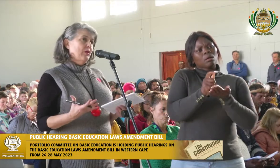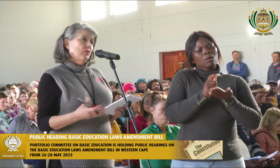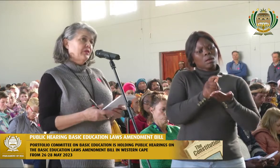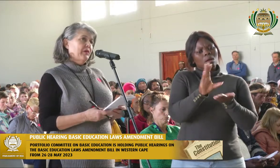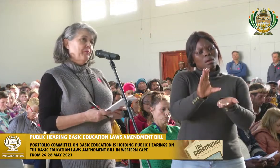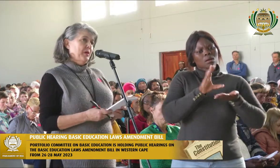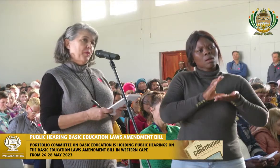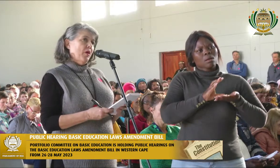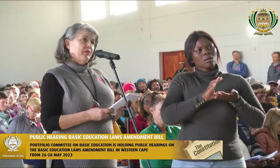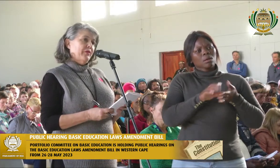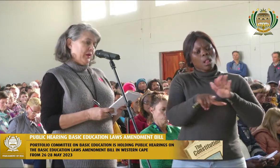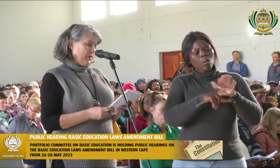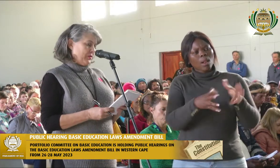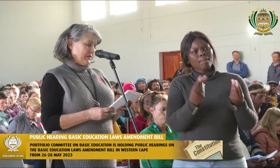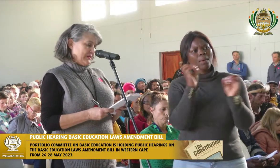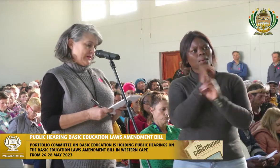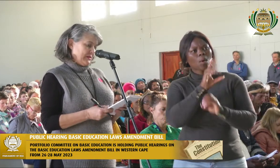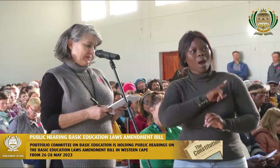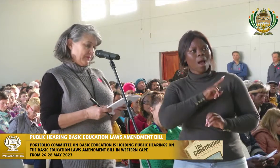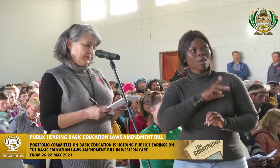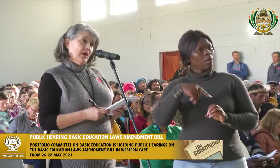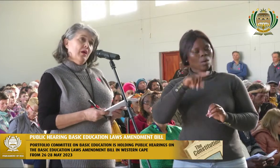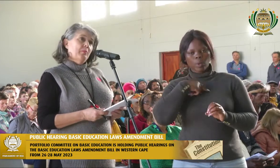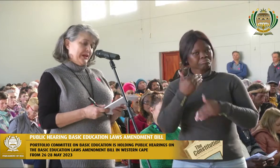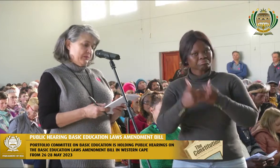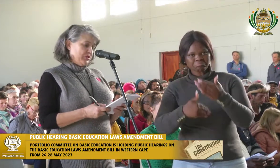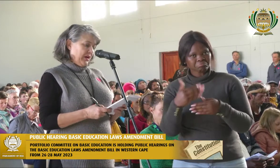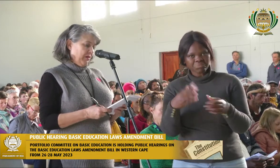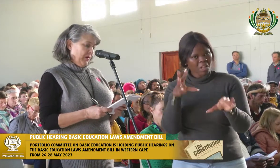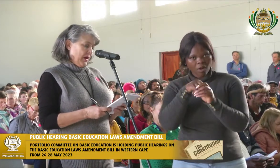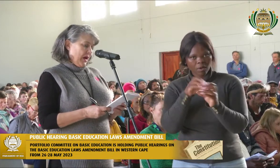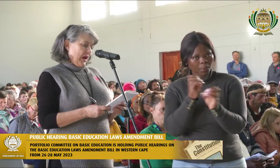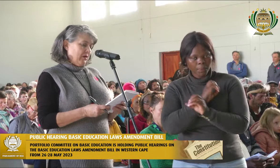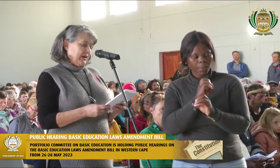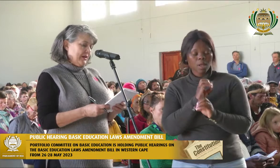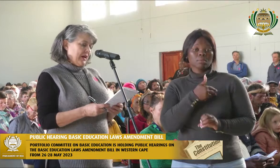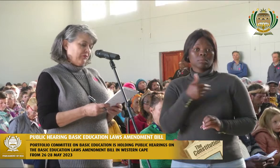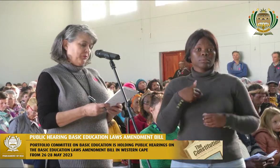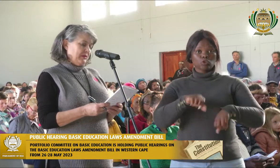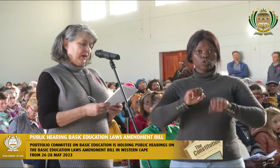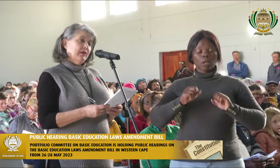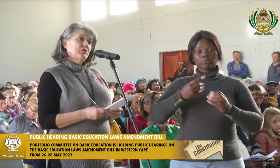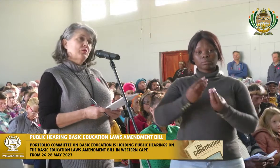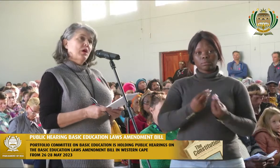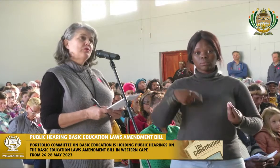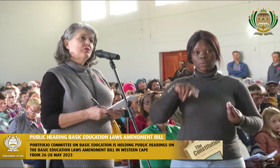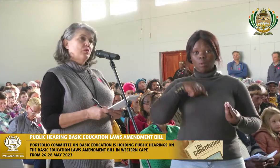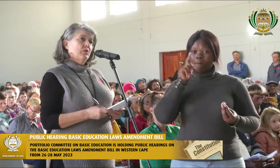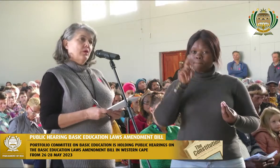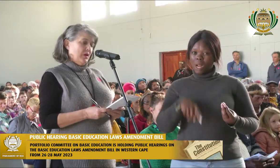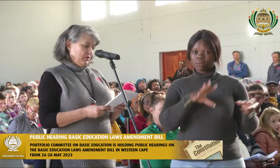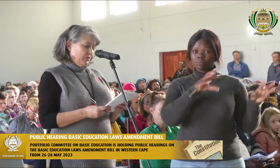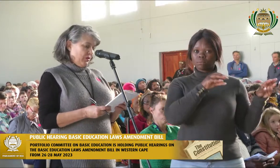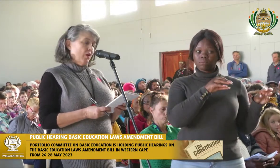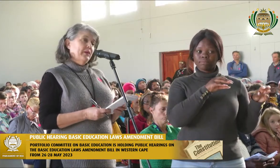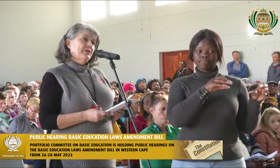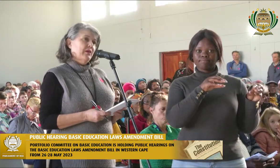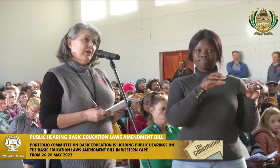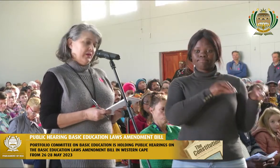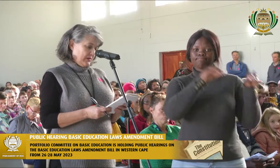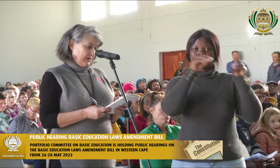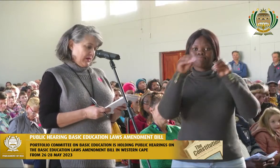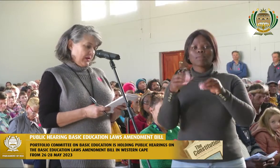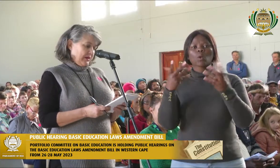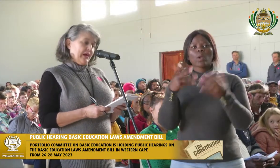can't we also be a part of that process? Madam Chair, our kids have to be taken to Oudtshoorn, to the